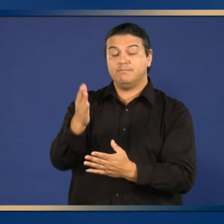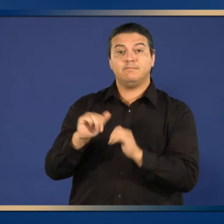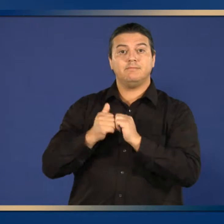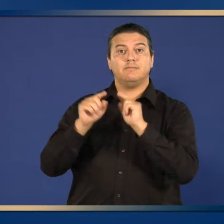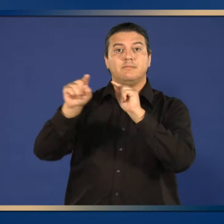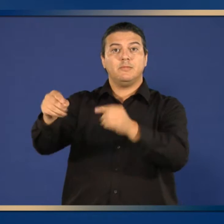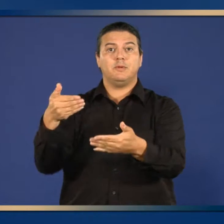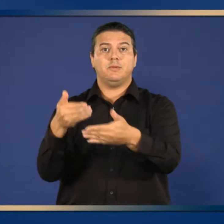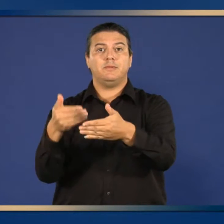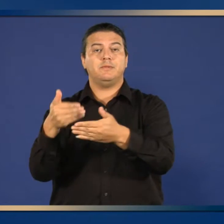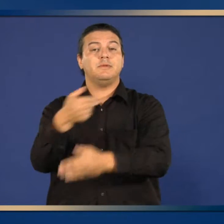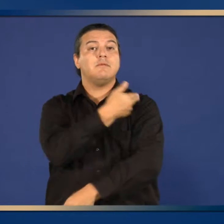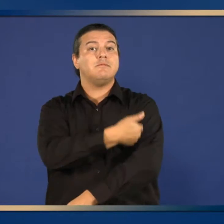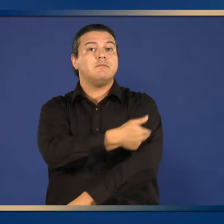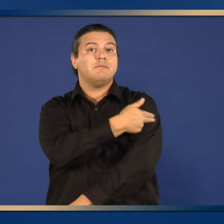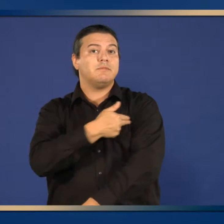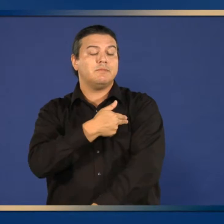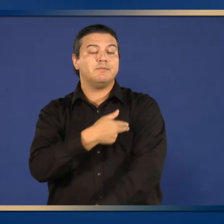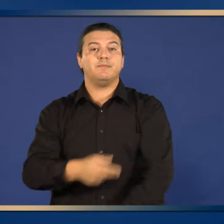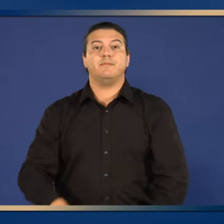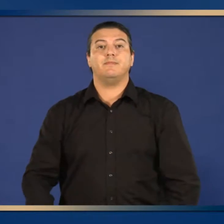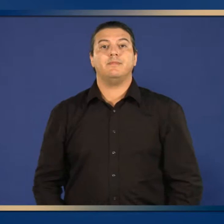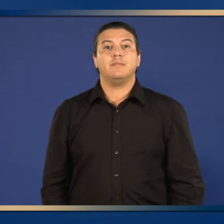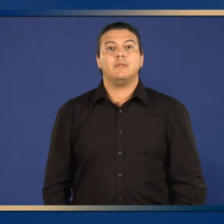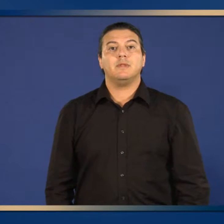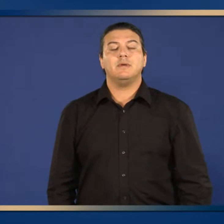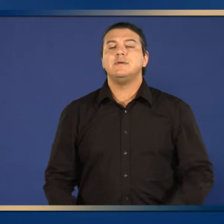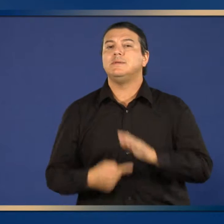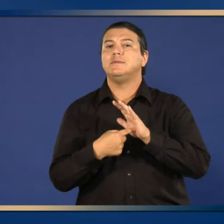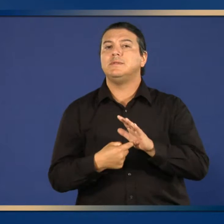Smallpox symptoms include high fever,